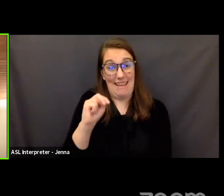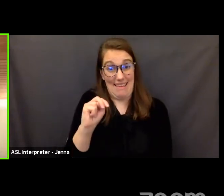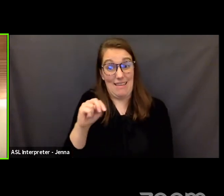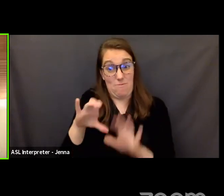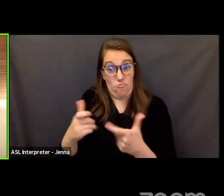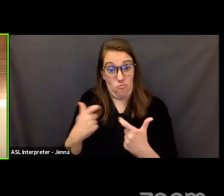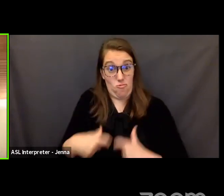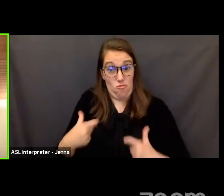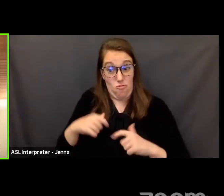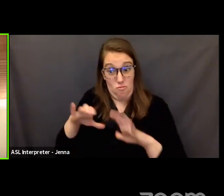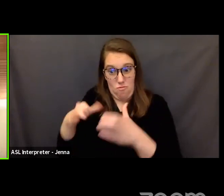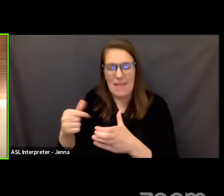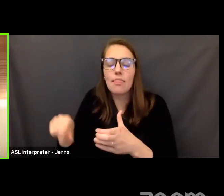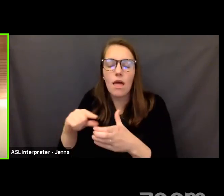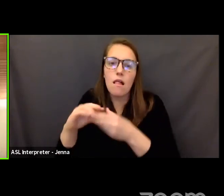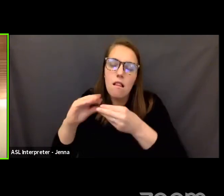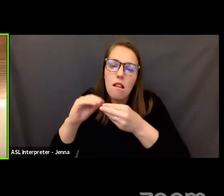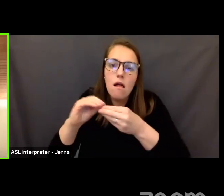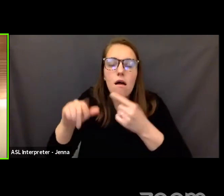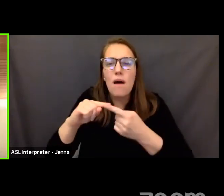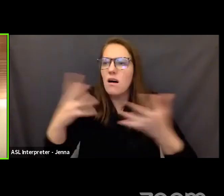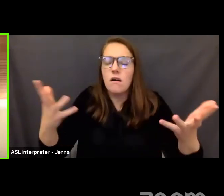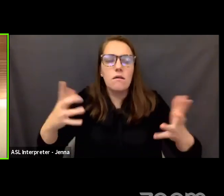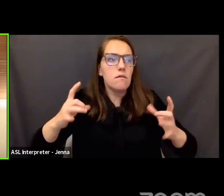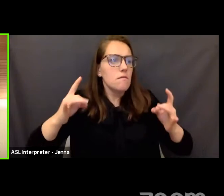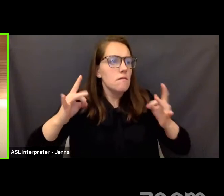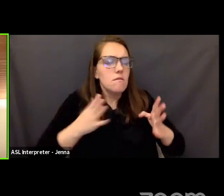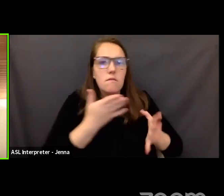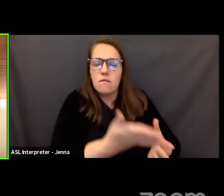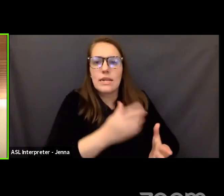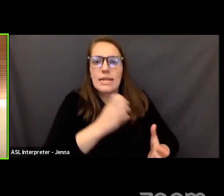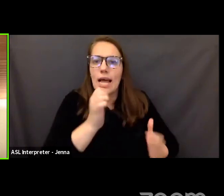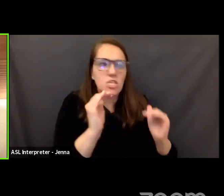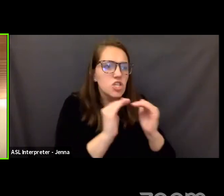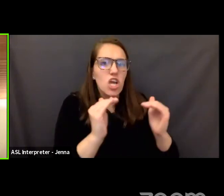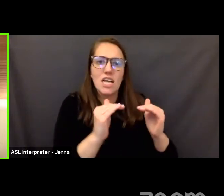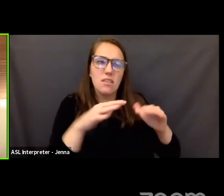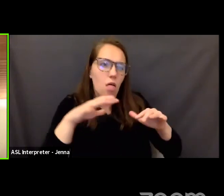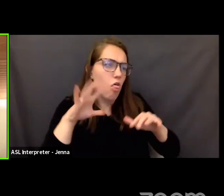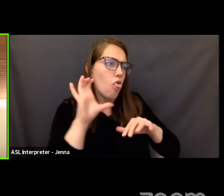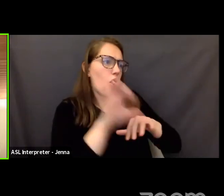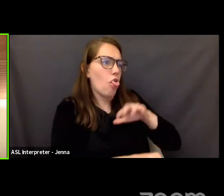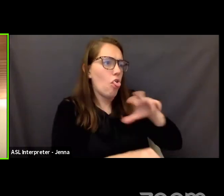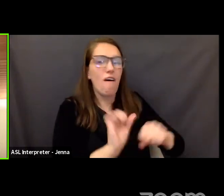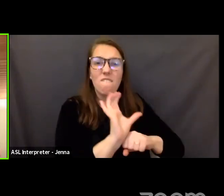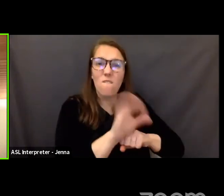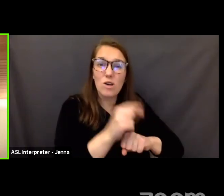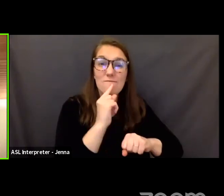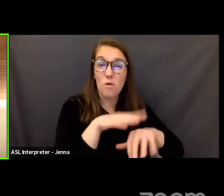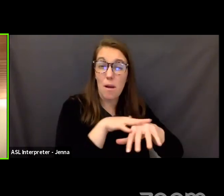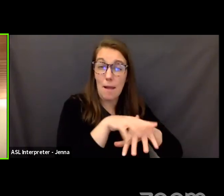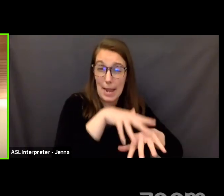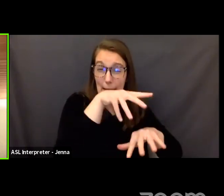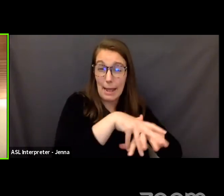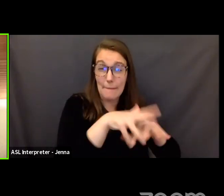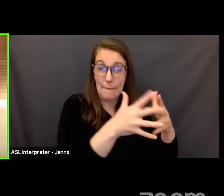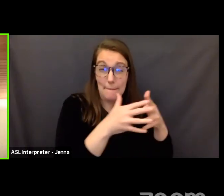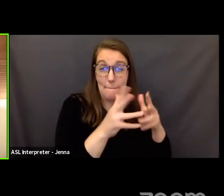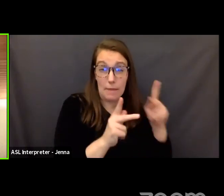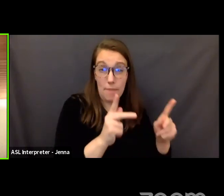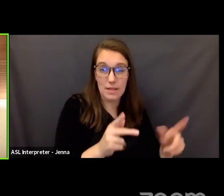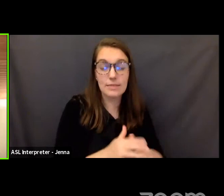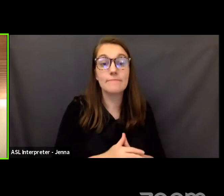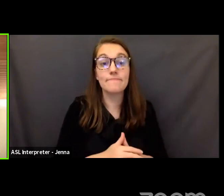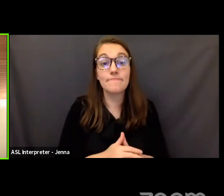violence and injustices being inflicted upon the Amerindian peoples. And the Dominicans actively questioned the legitimacy of the Spanish